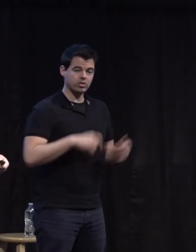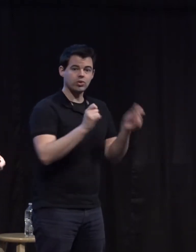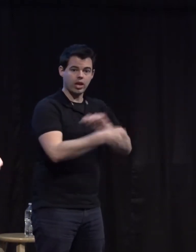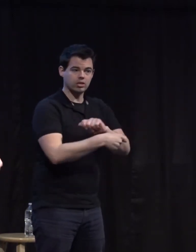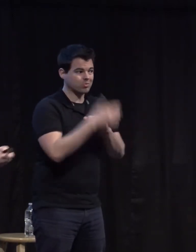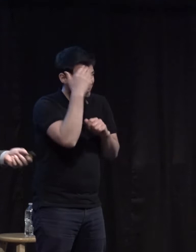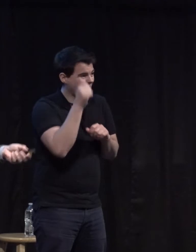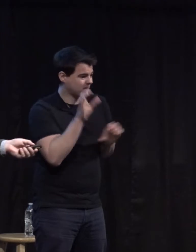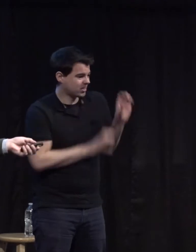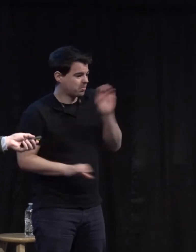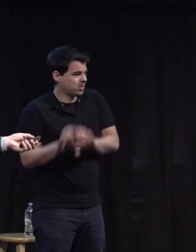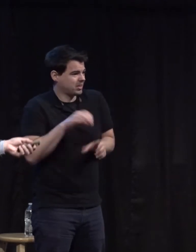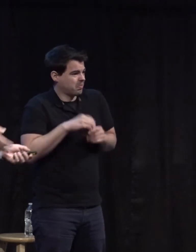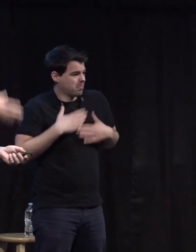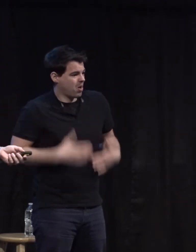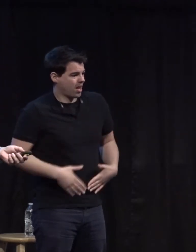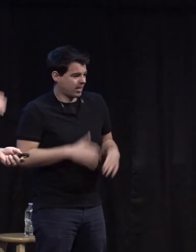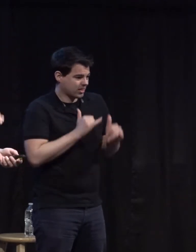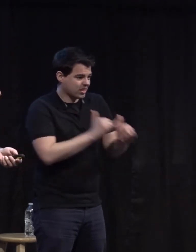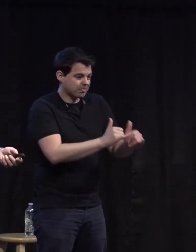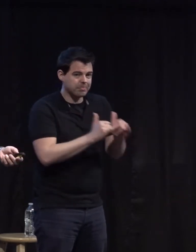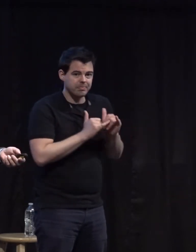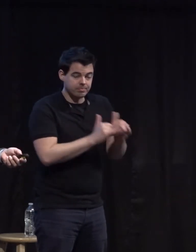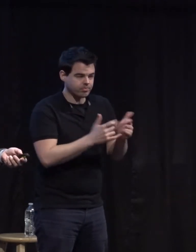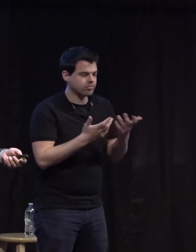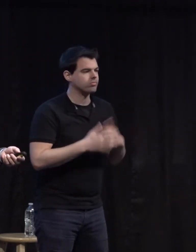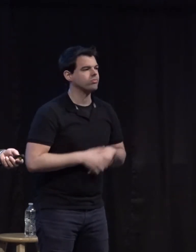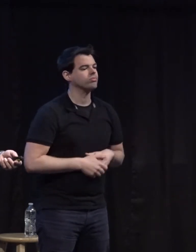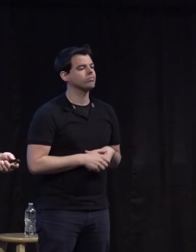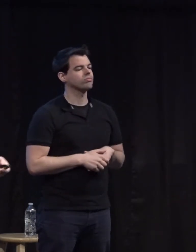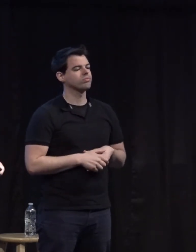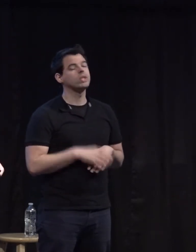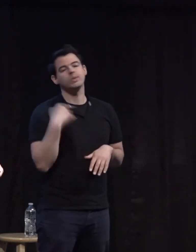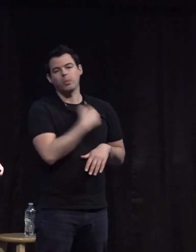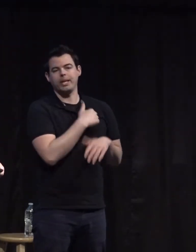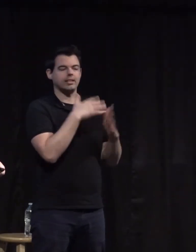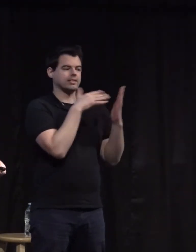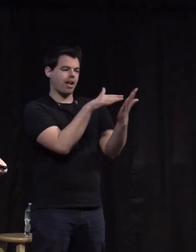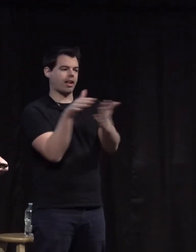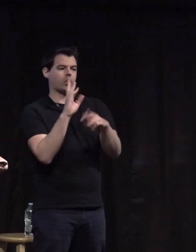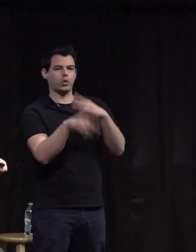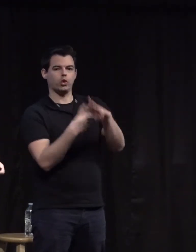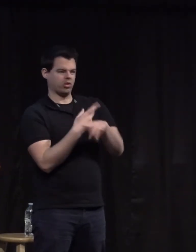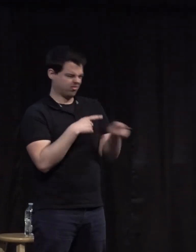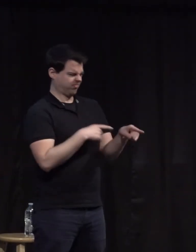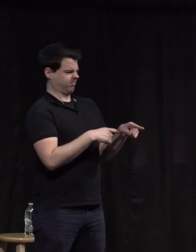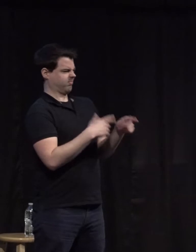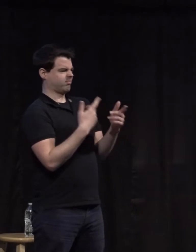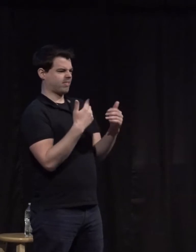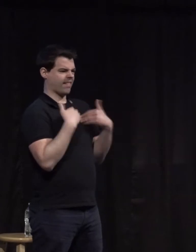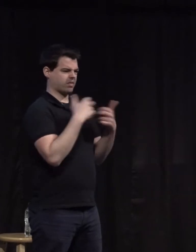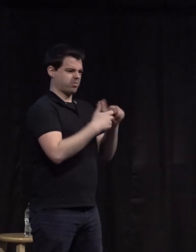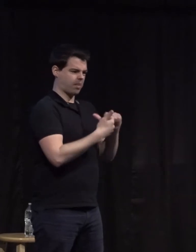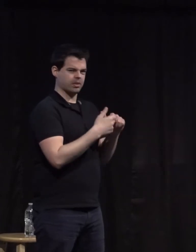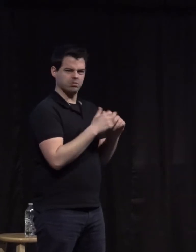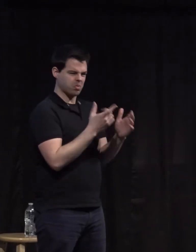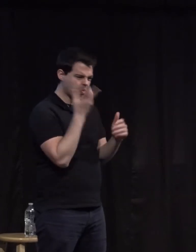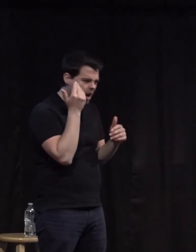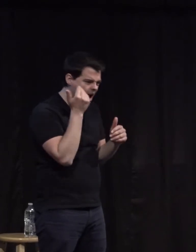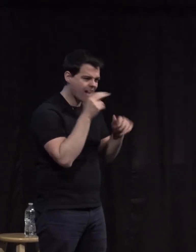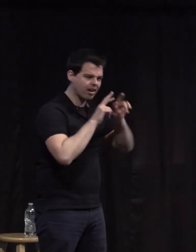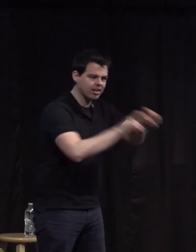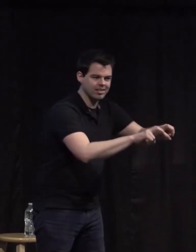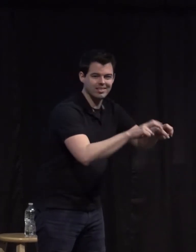Another way we know this, so that's just observations. We go out and we look at the fish and we see that there's a problem. But in Boulder, Colorado, and this is an